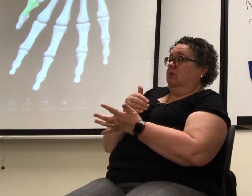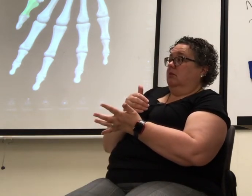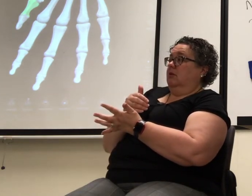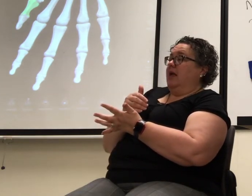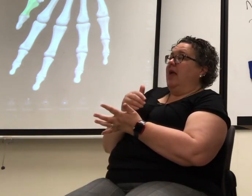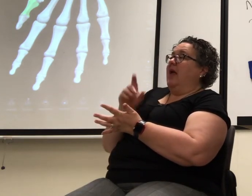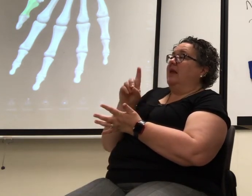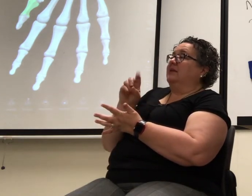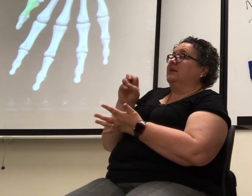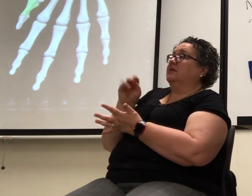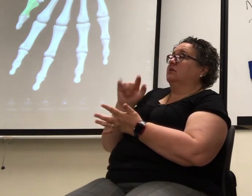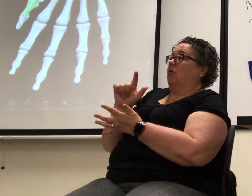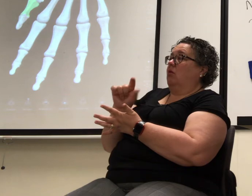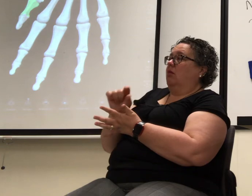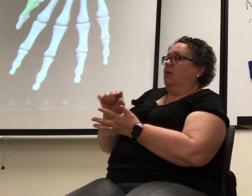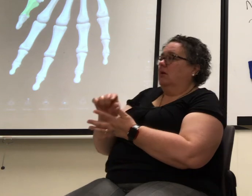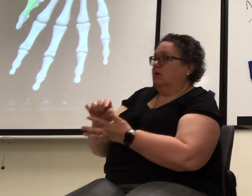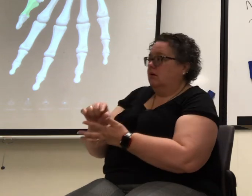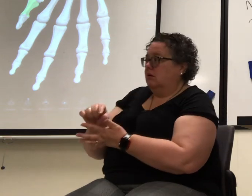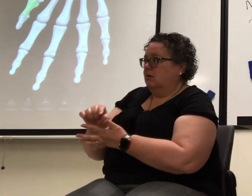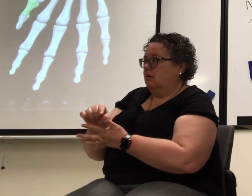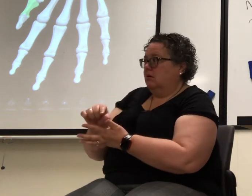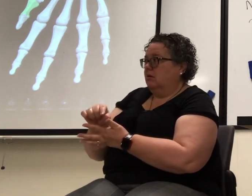and a distal,